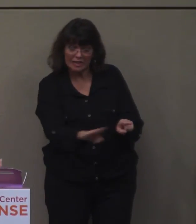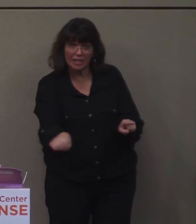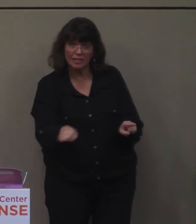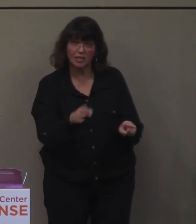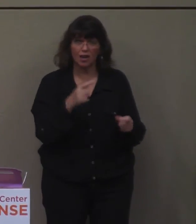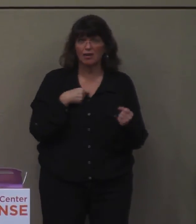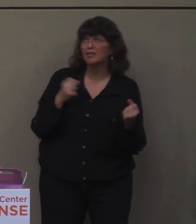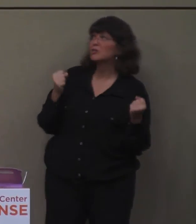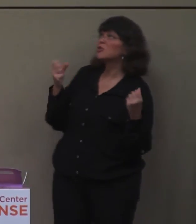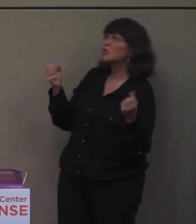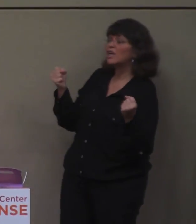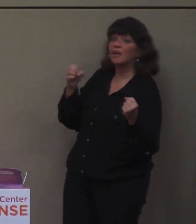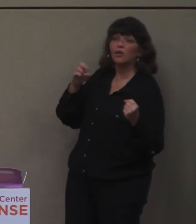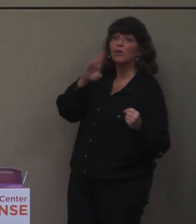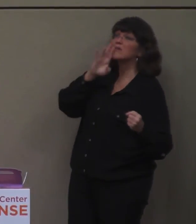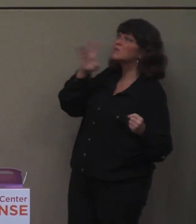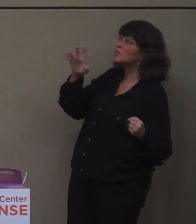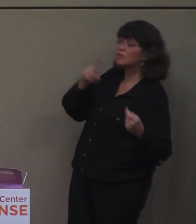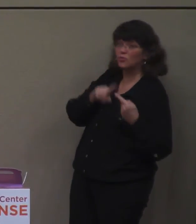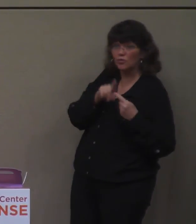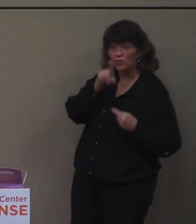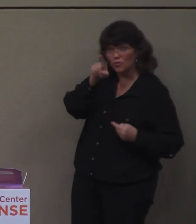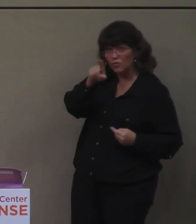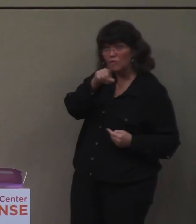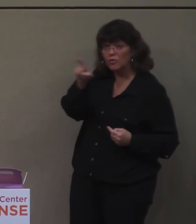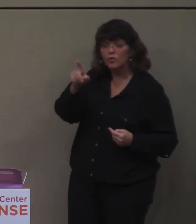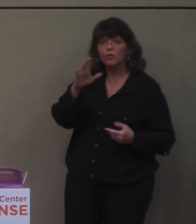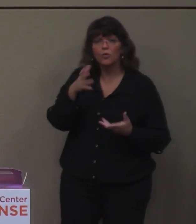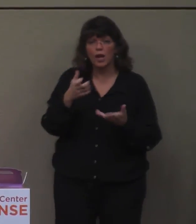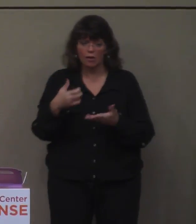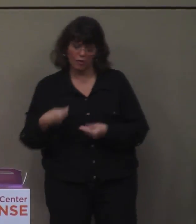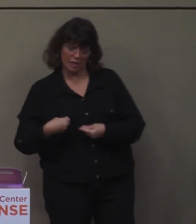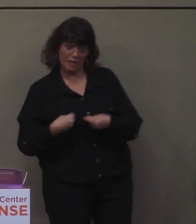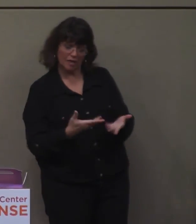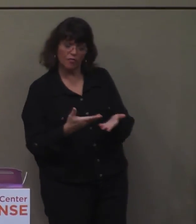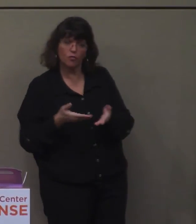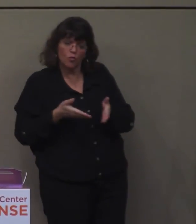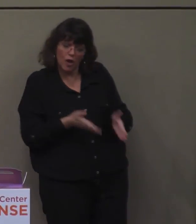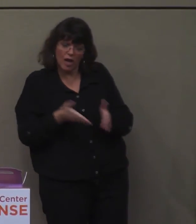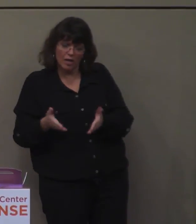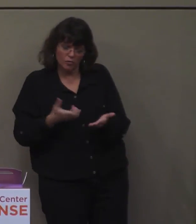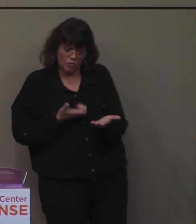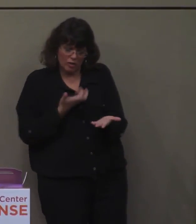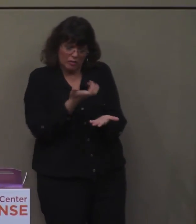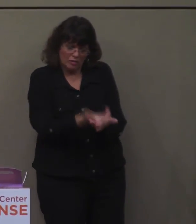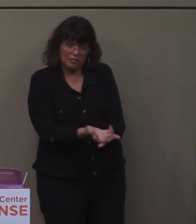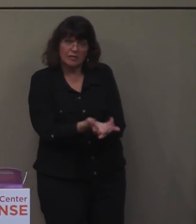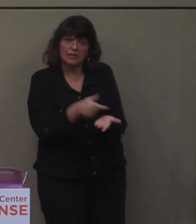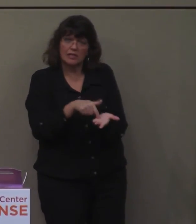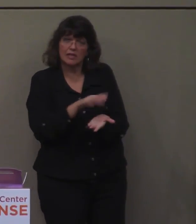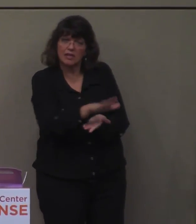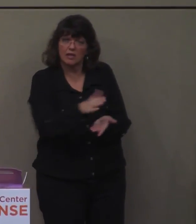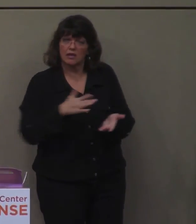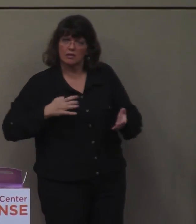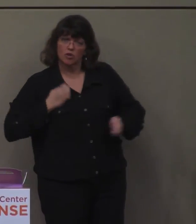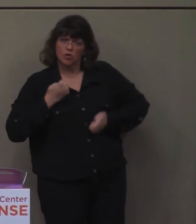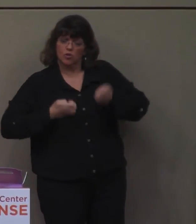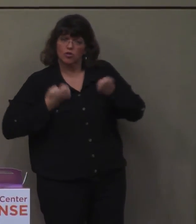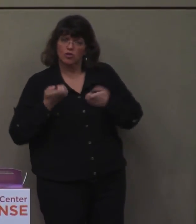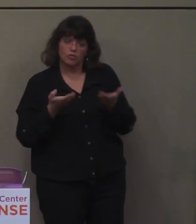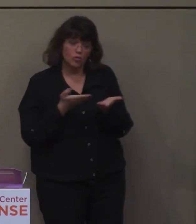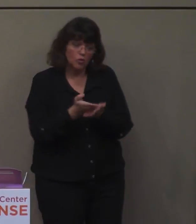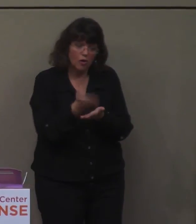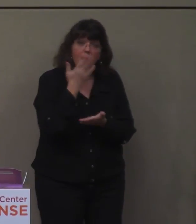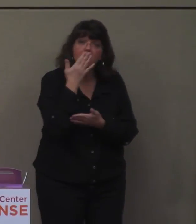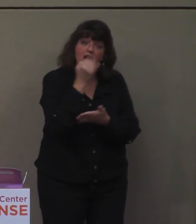get some crayons out, help them to draw a picture to try to help express what they're feeling, because it's important that they are validated in their feelings and that